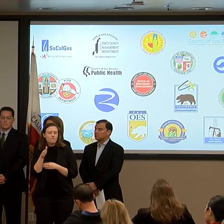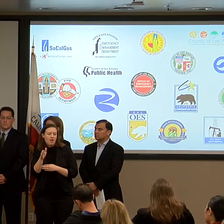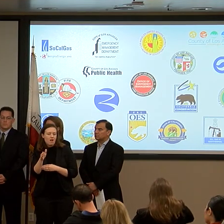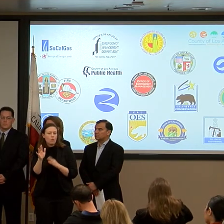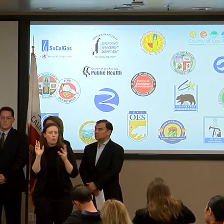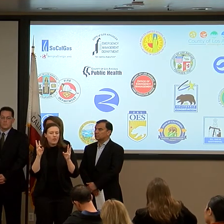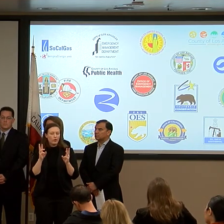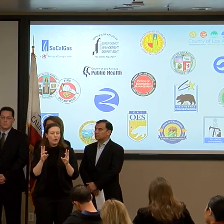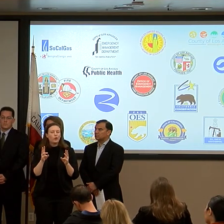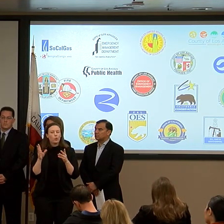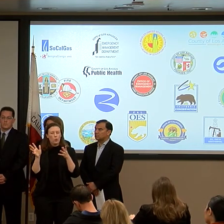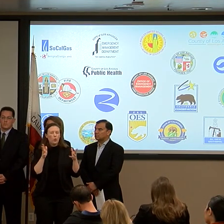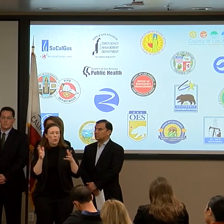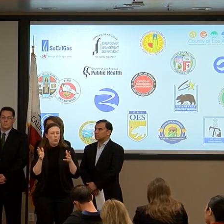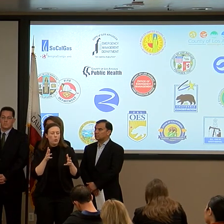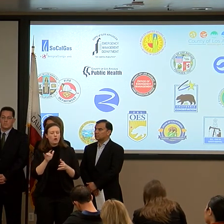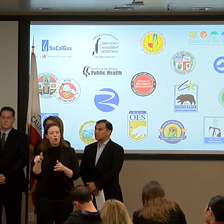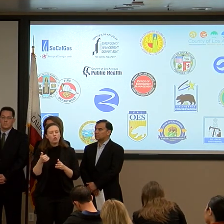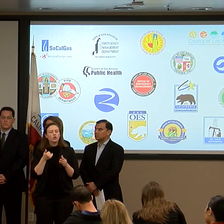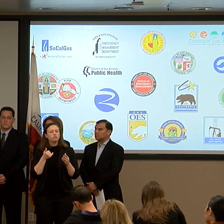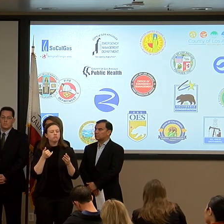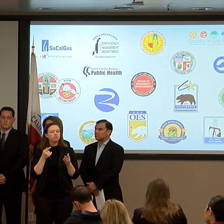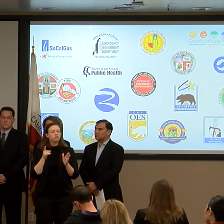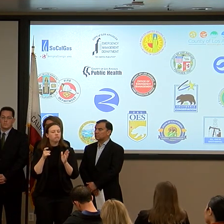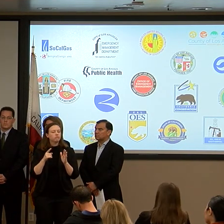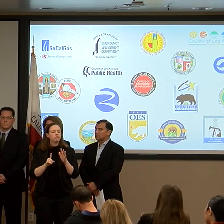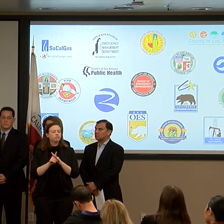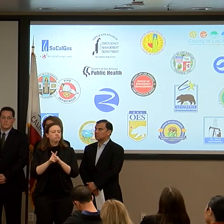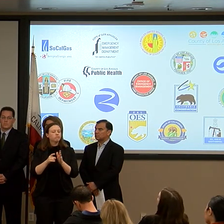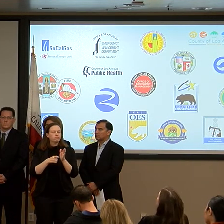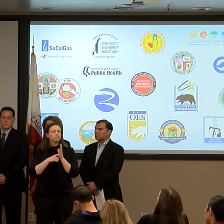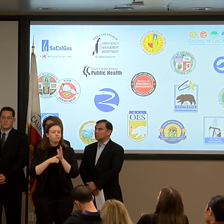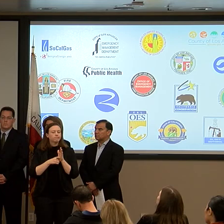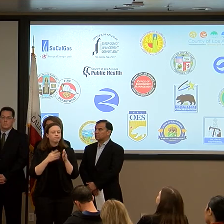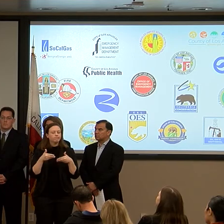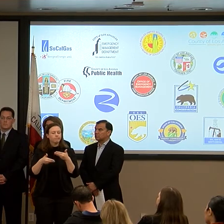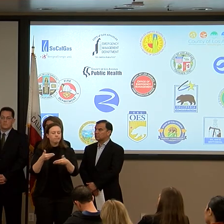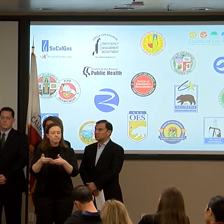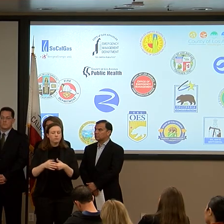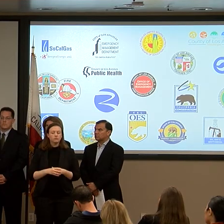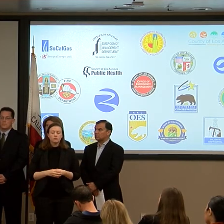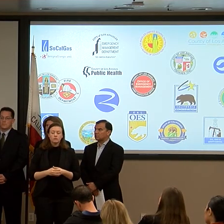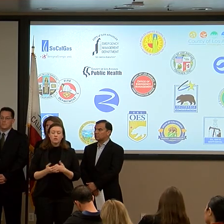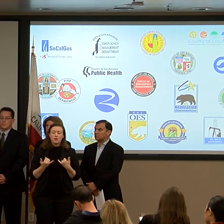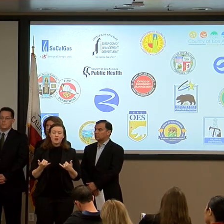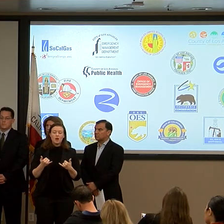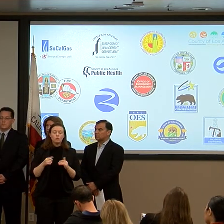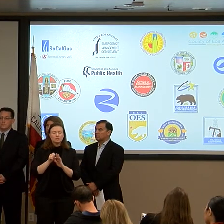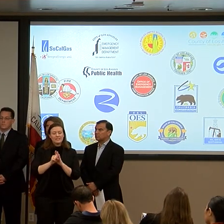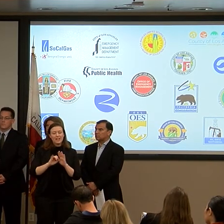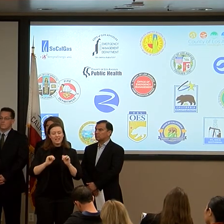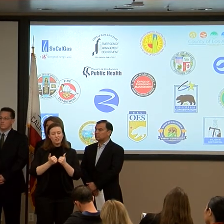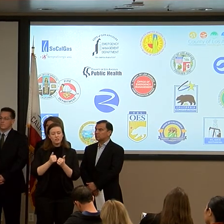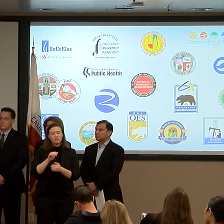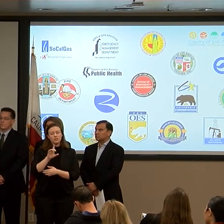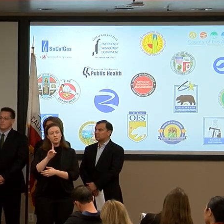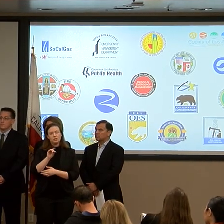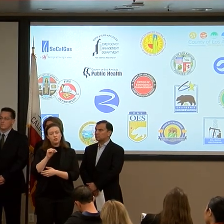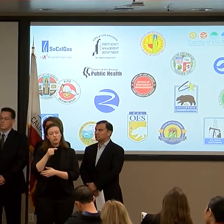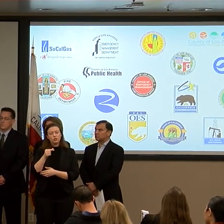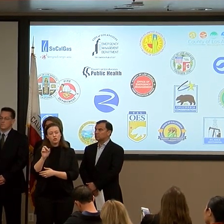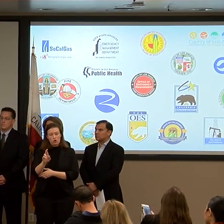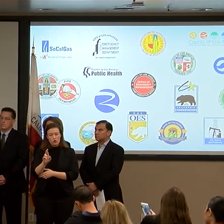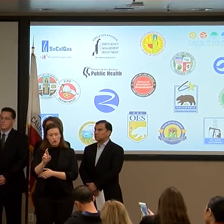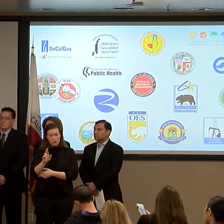critical operations. Now that the responsible state agency, Dogger, has confirmed the well has been